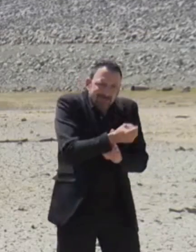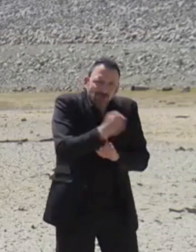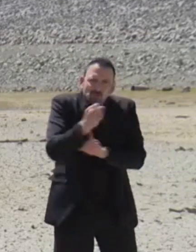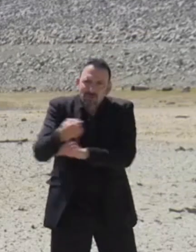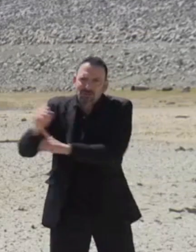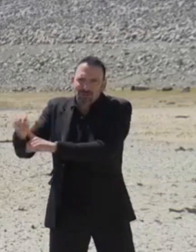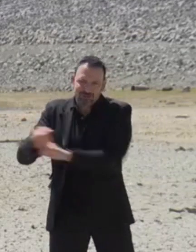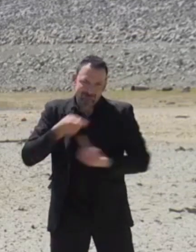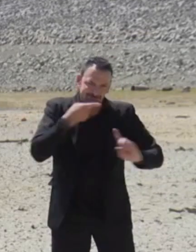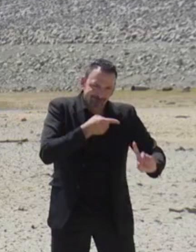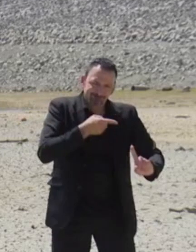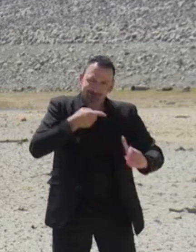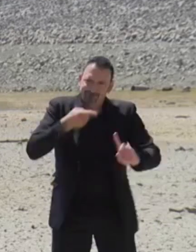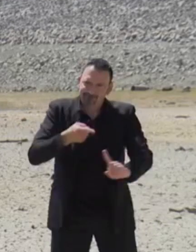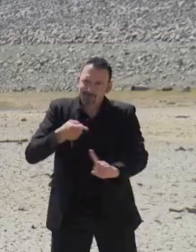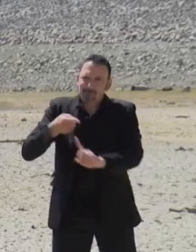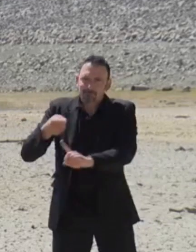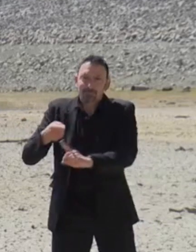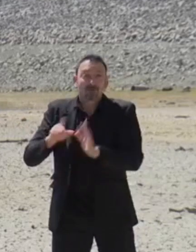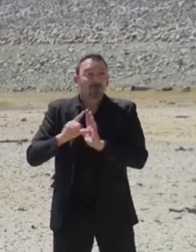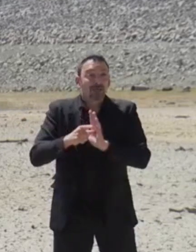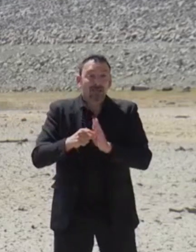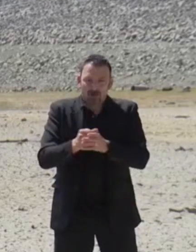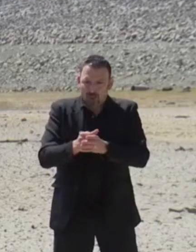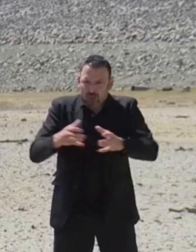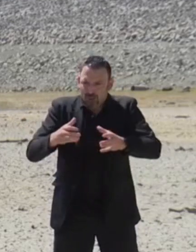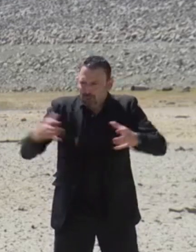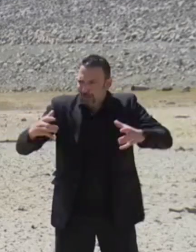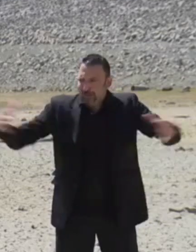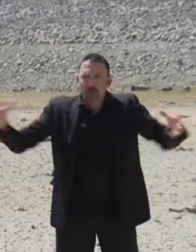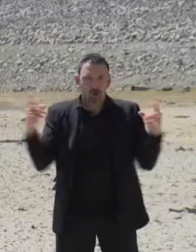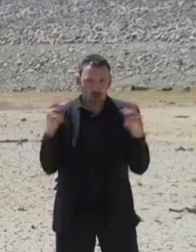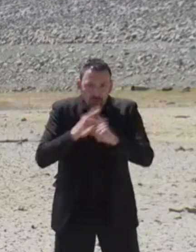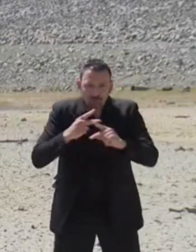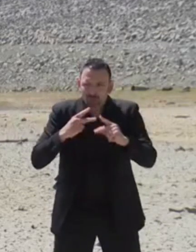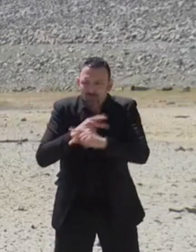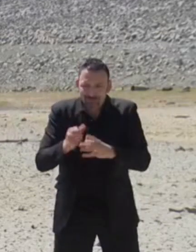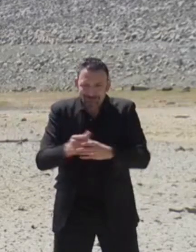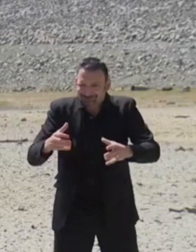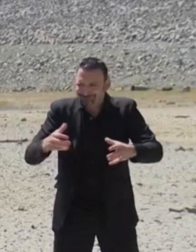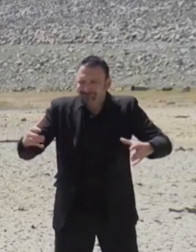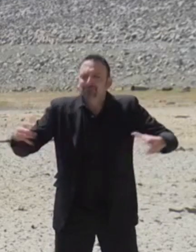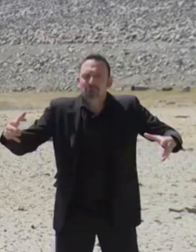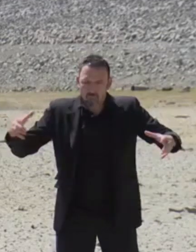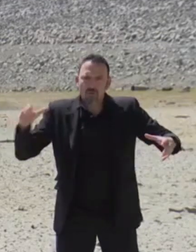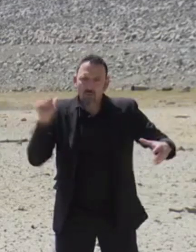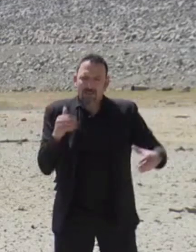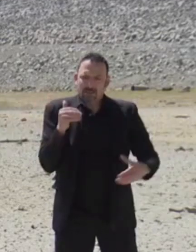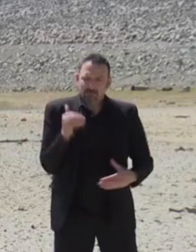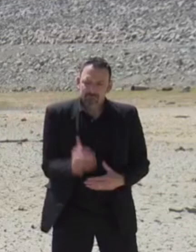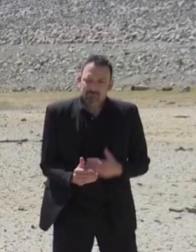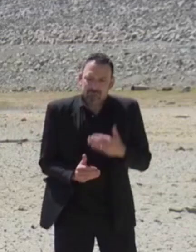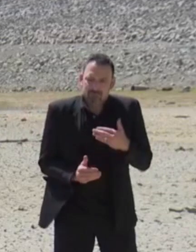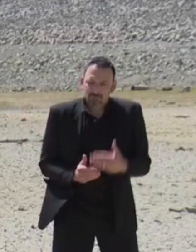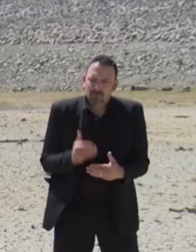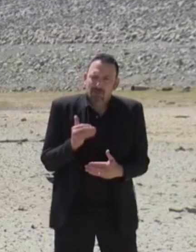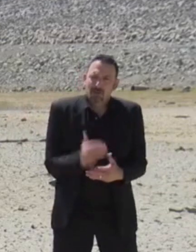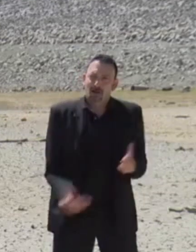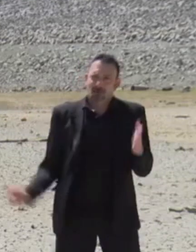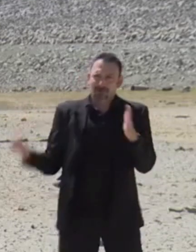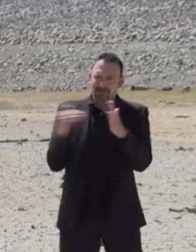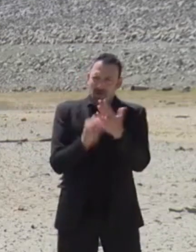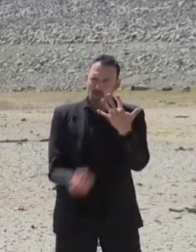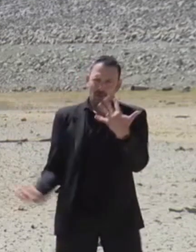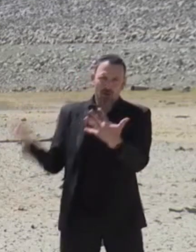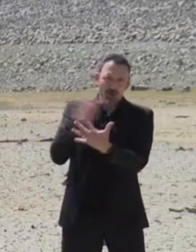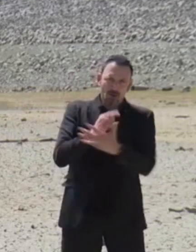themselves to add other counties to that list as necessary. but we are taking a sequential approach, we're taking a targeted